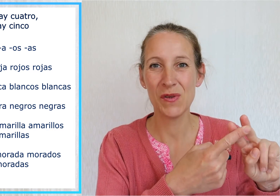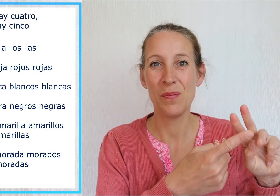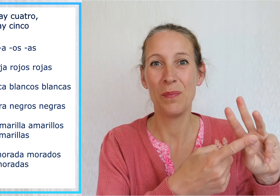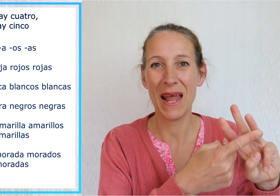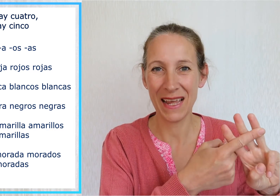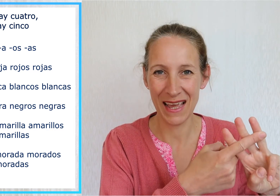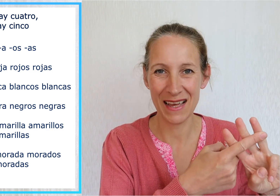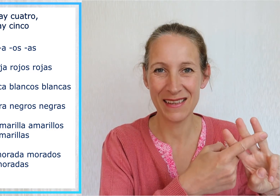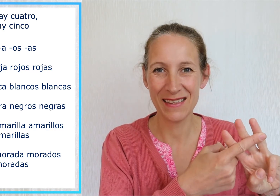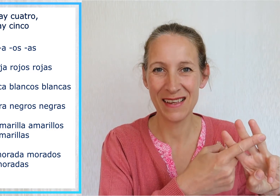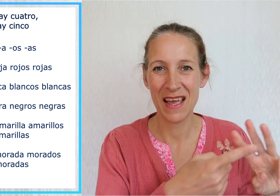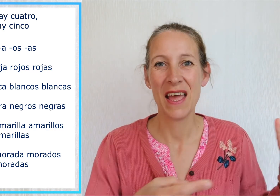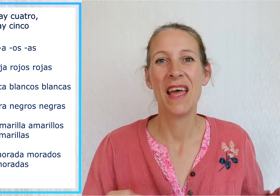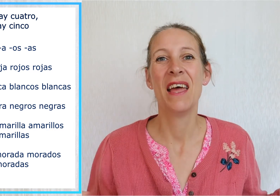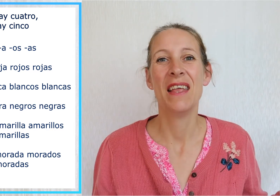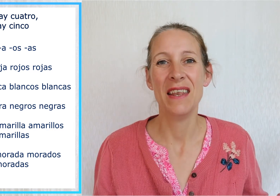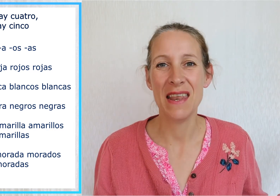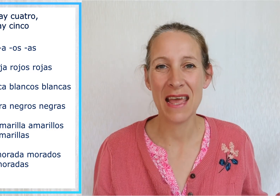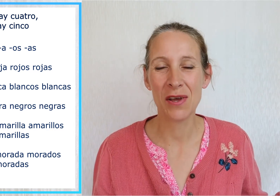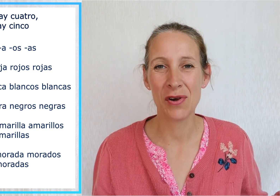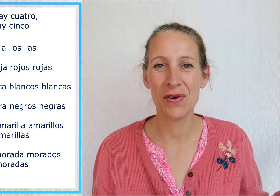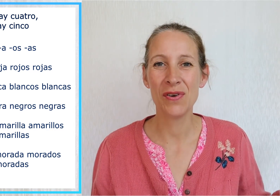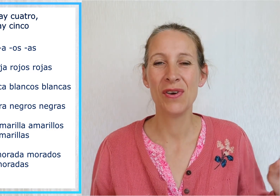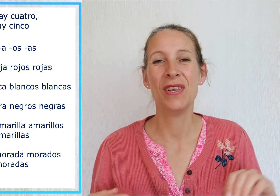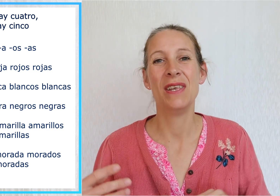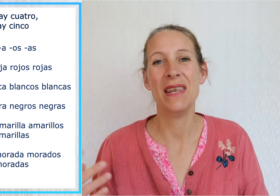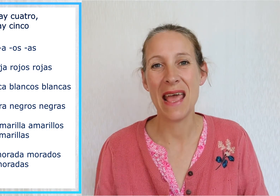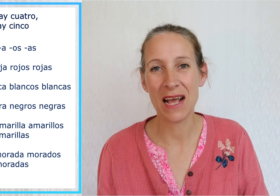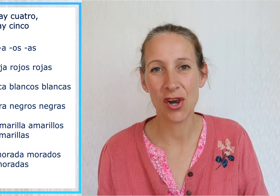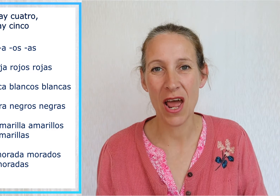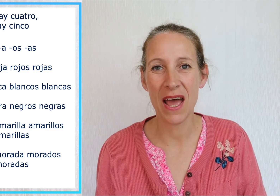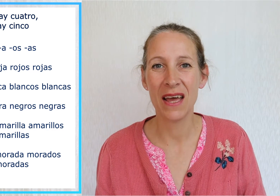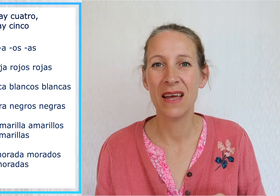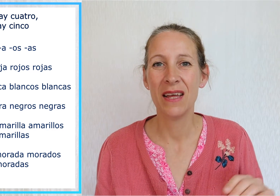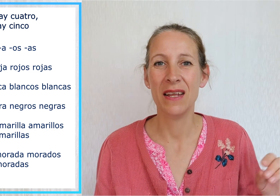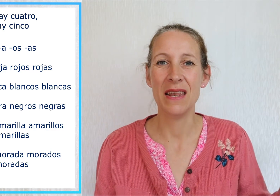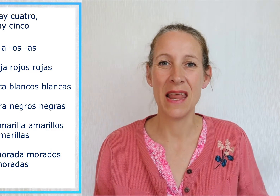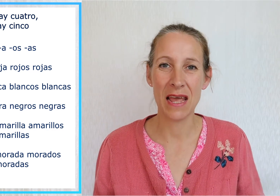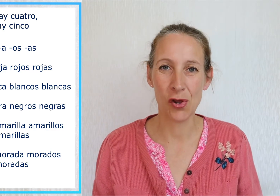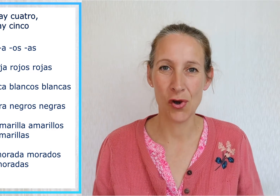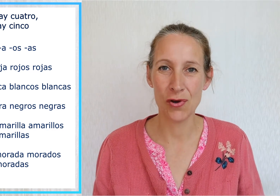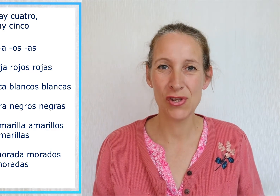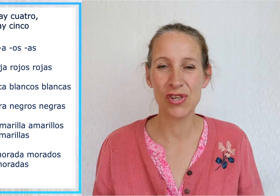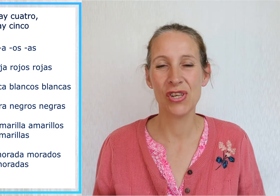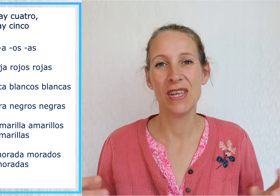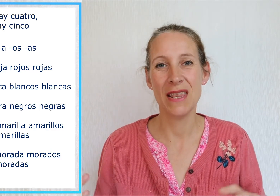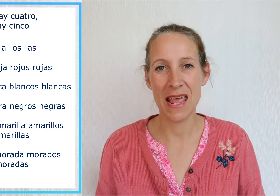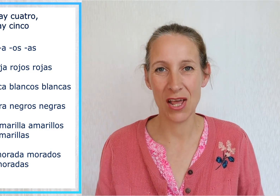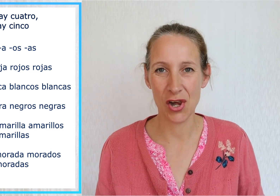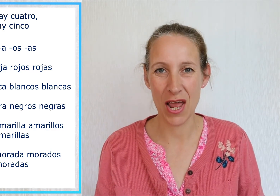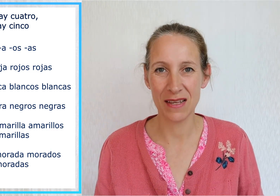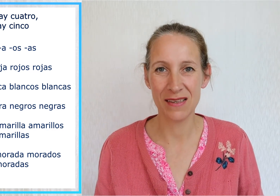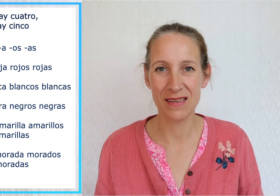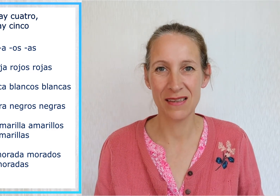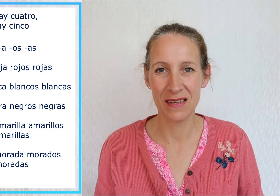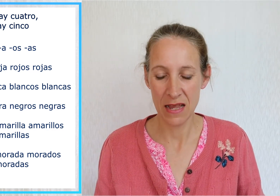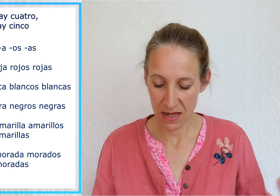blancos, blancas. Negro, negra, negros, negras.